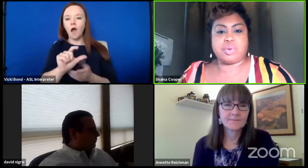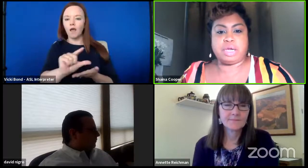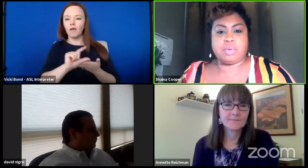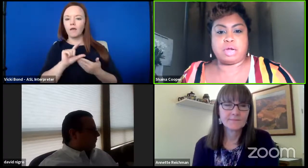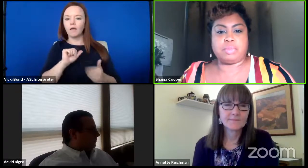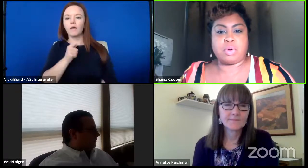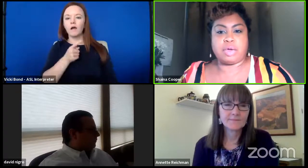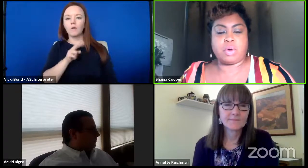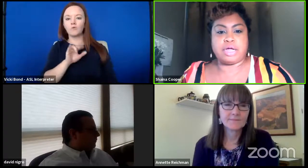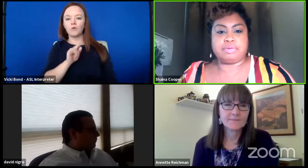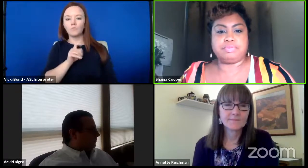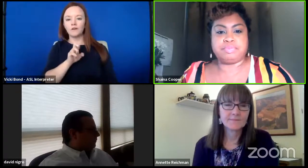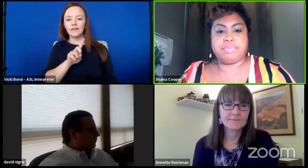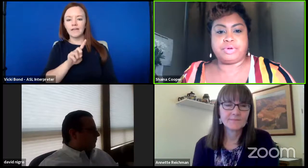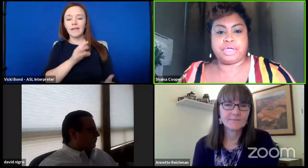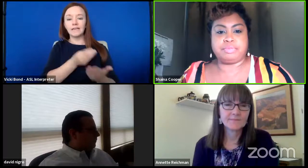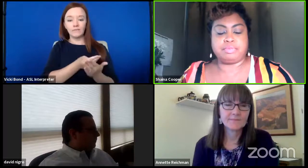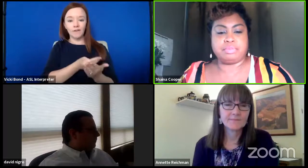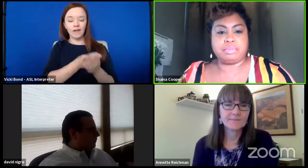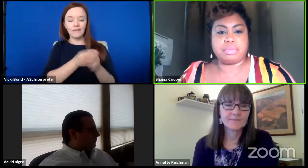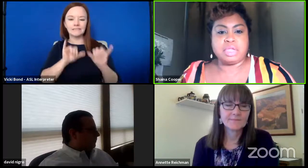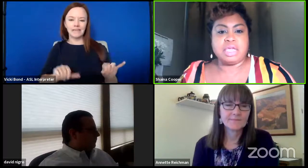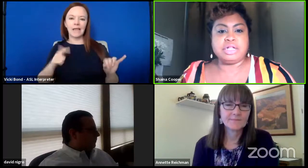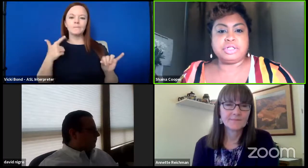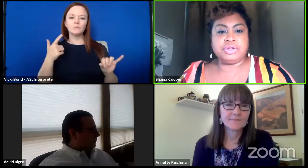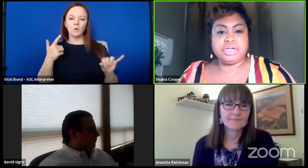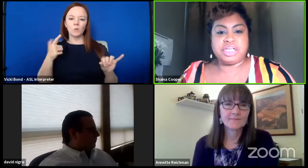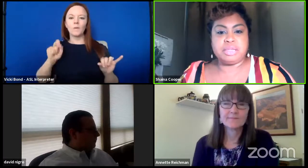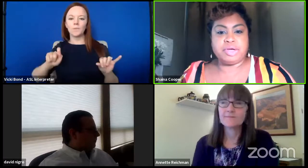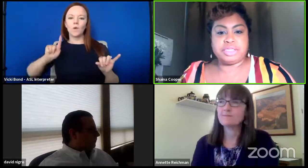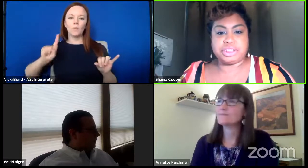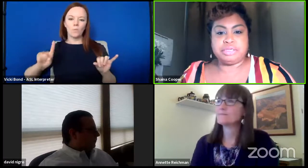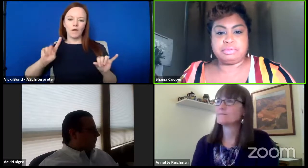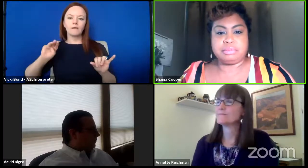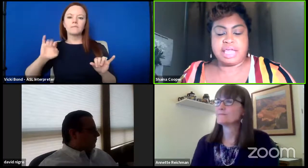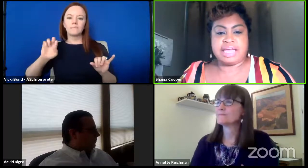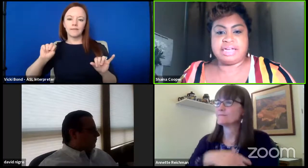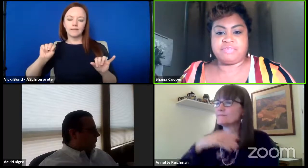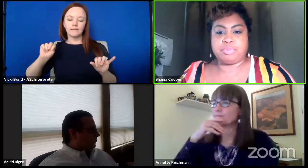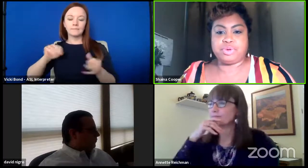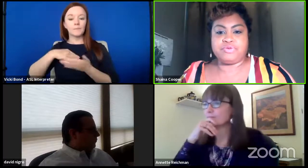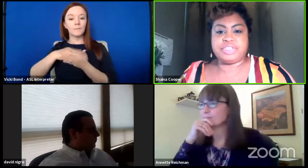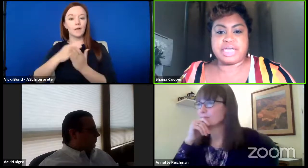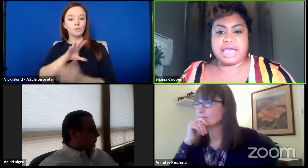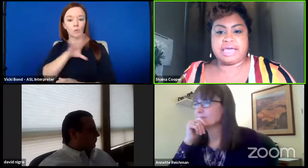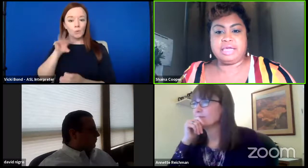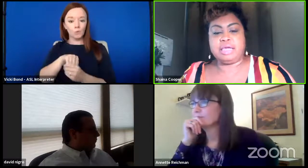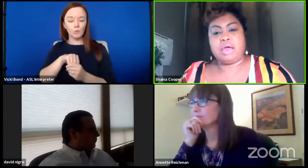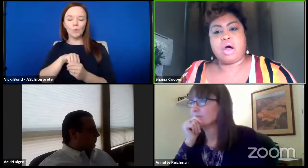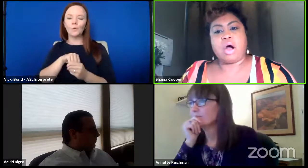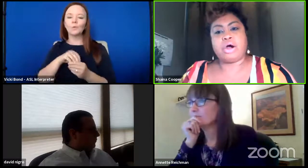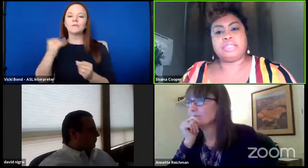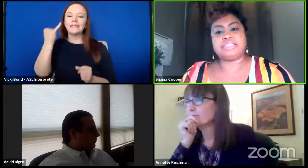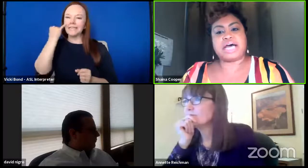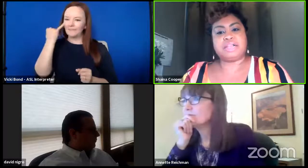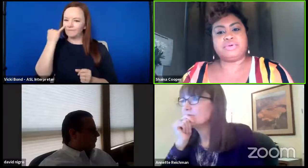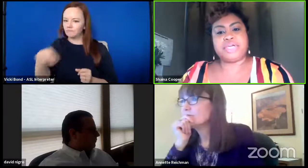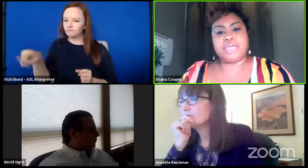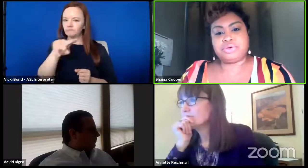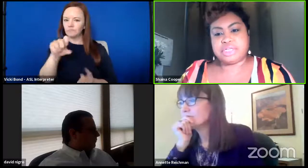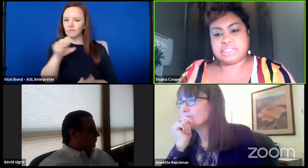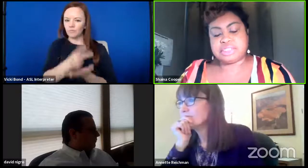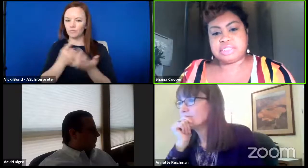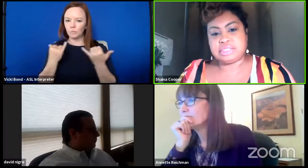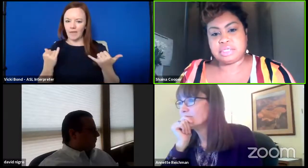same at $21.1 million. Included in the budget and if approved today, are the